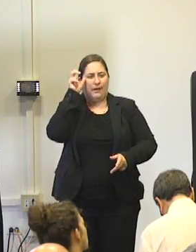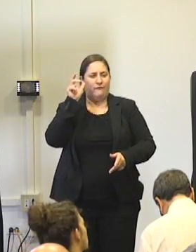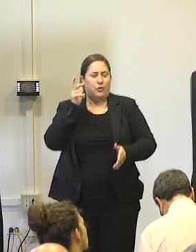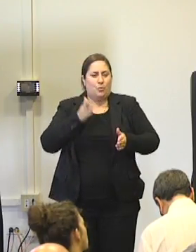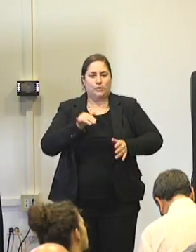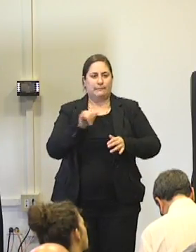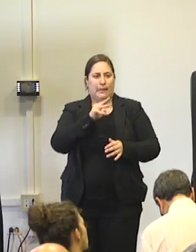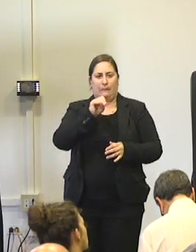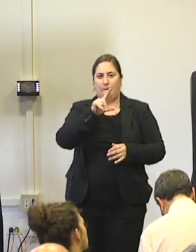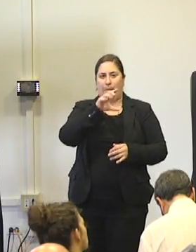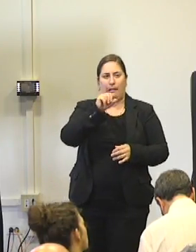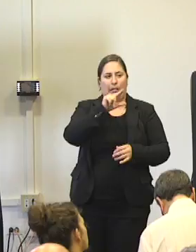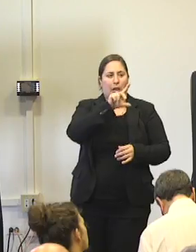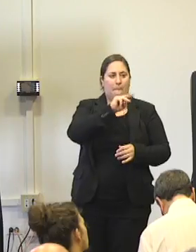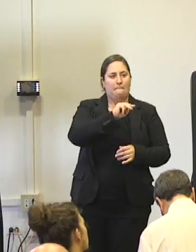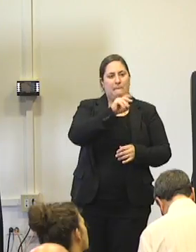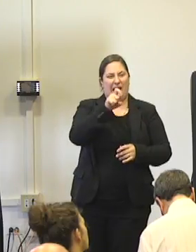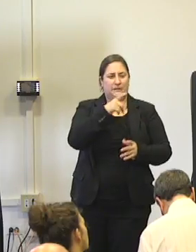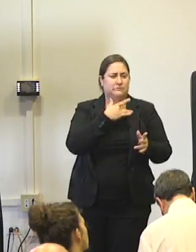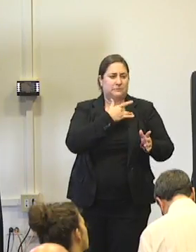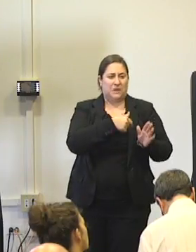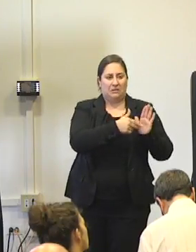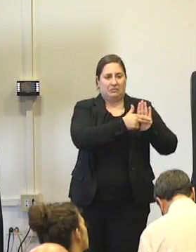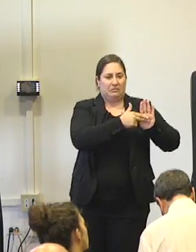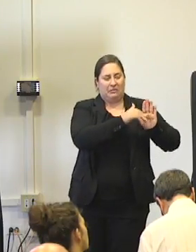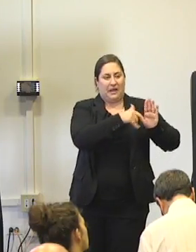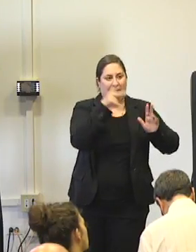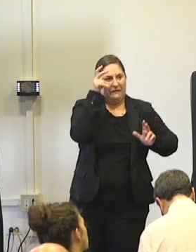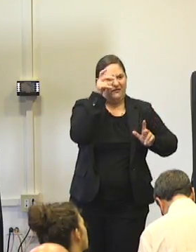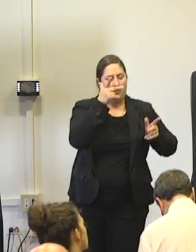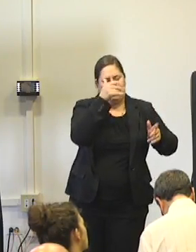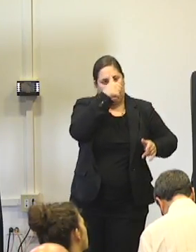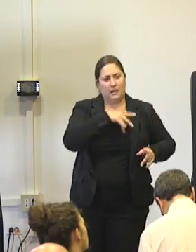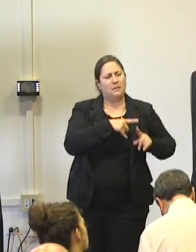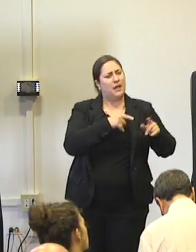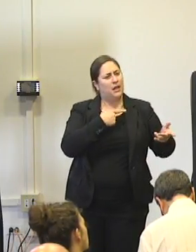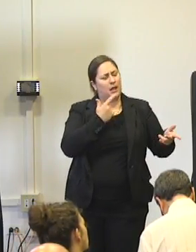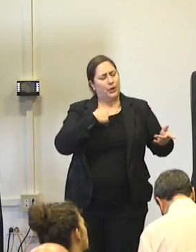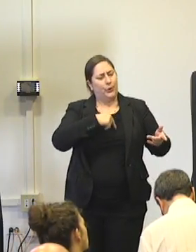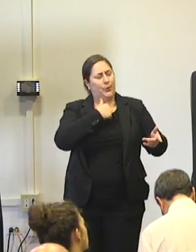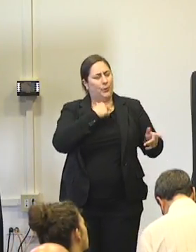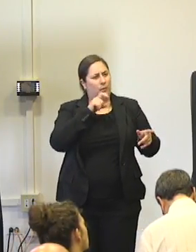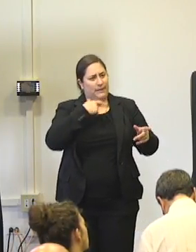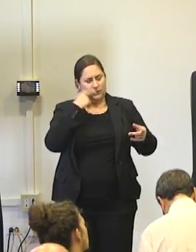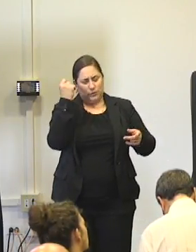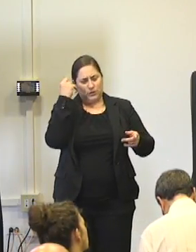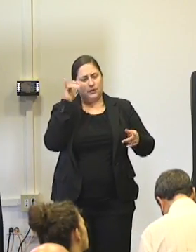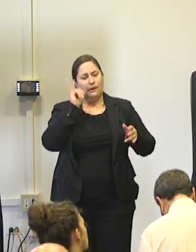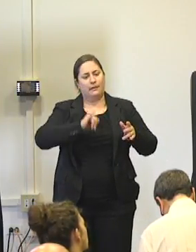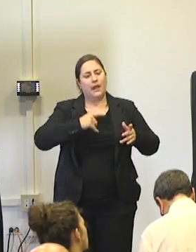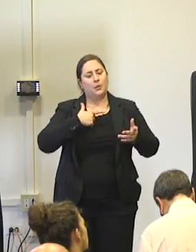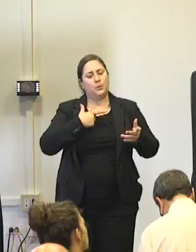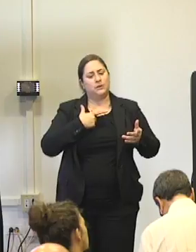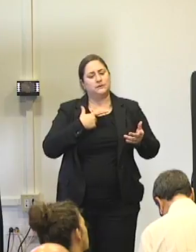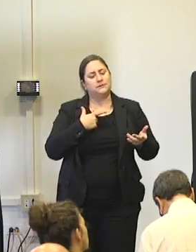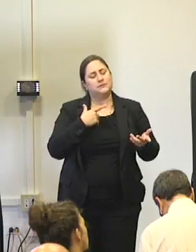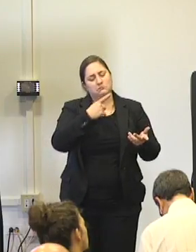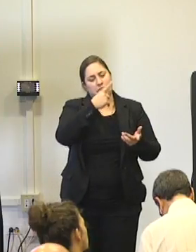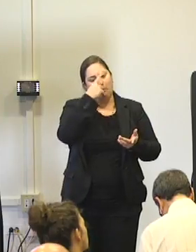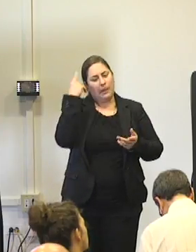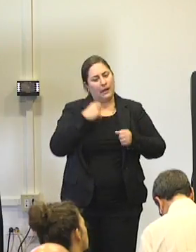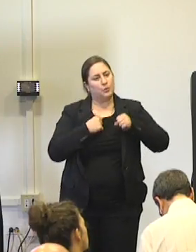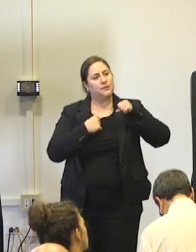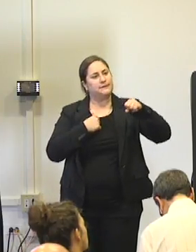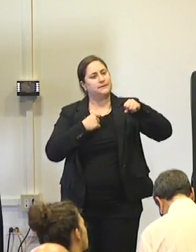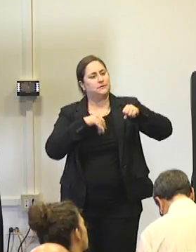as Malcolm X was often called. But we fail to note that black resistance, it has